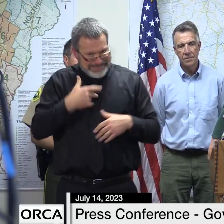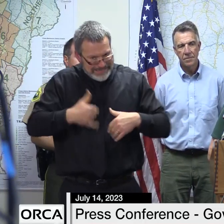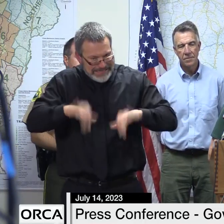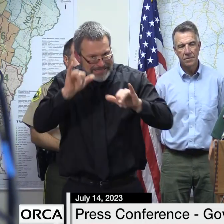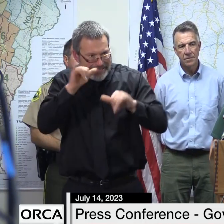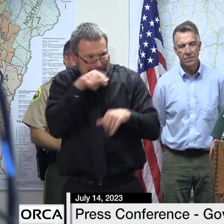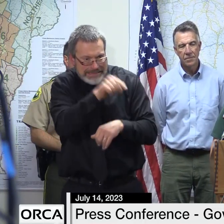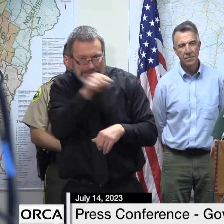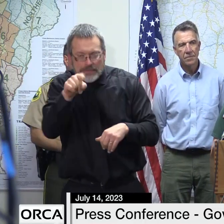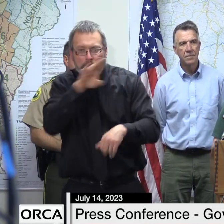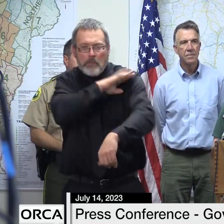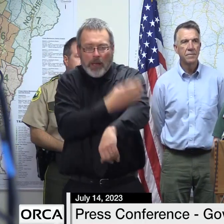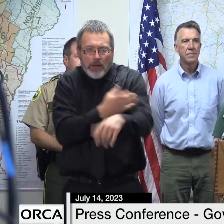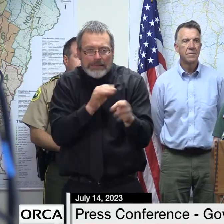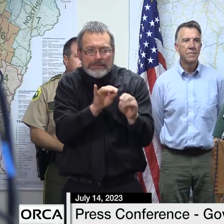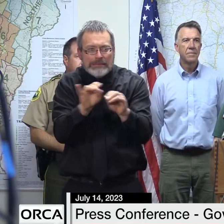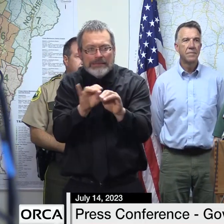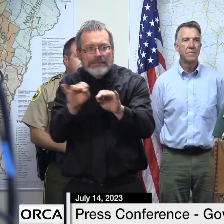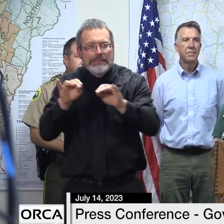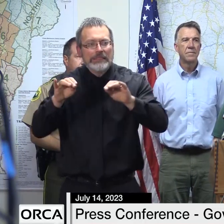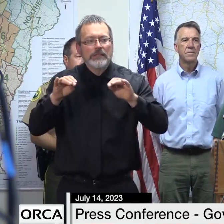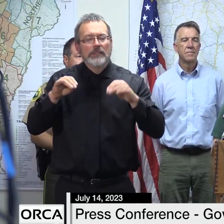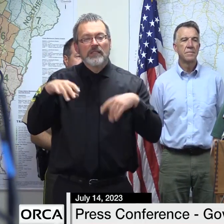the high winds, the rainfall,